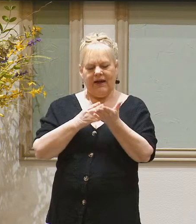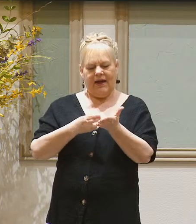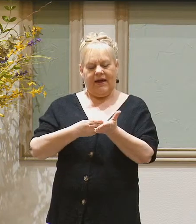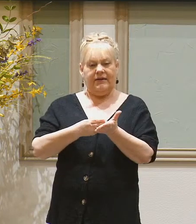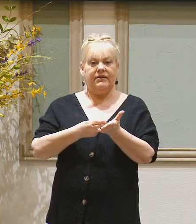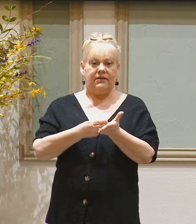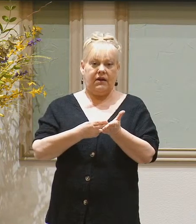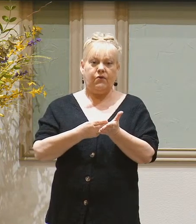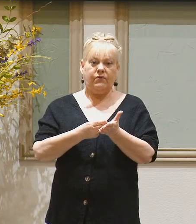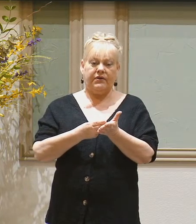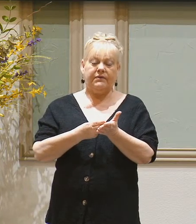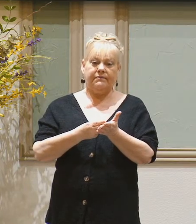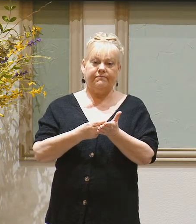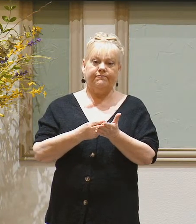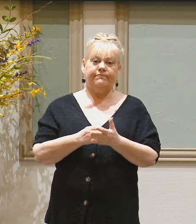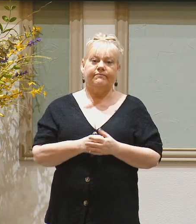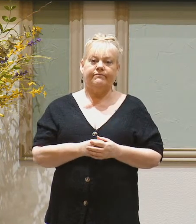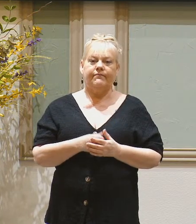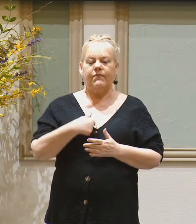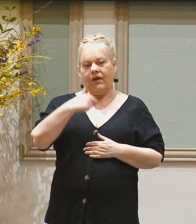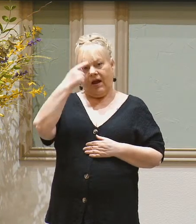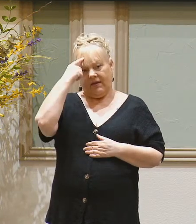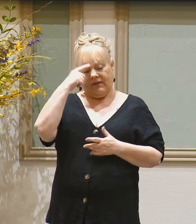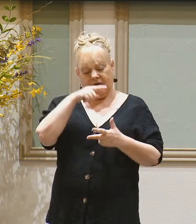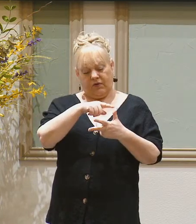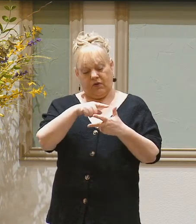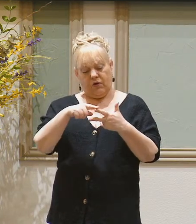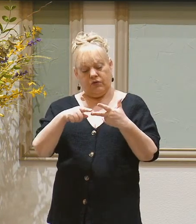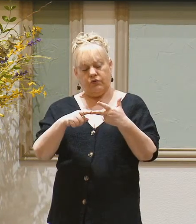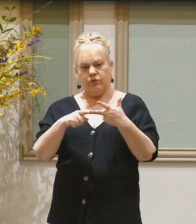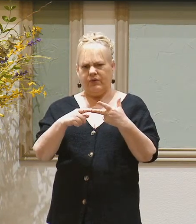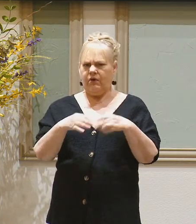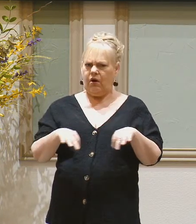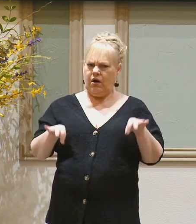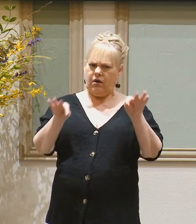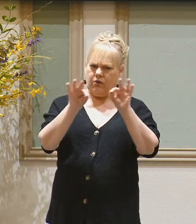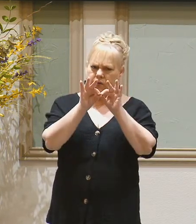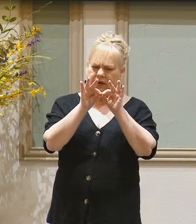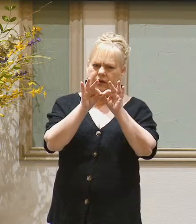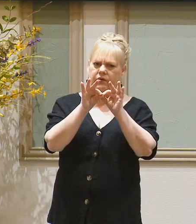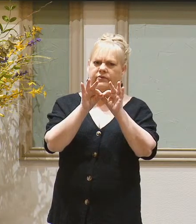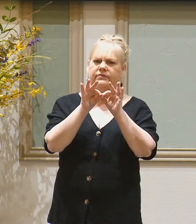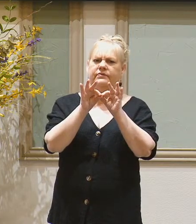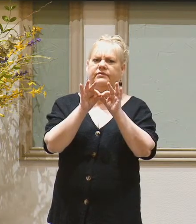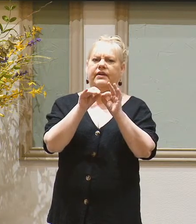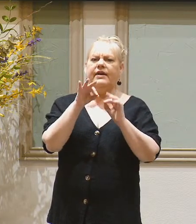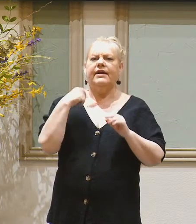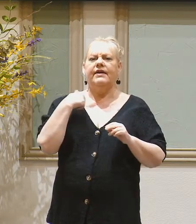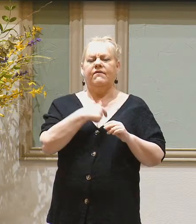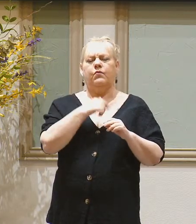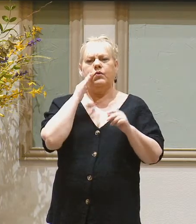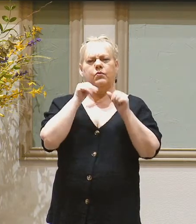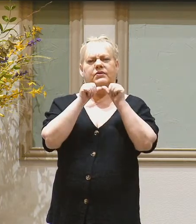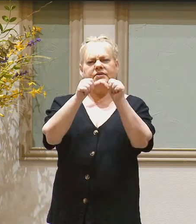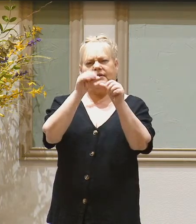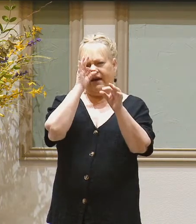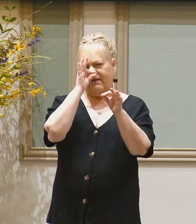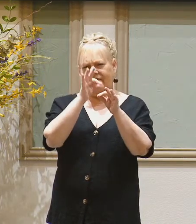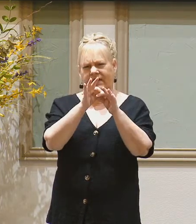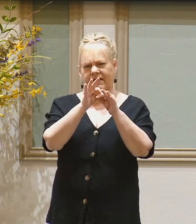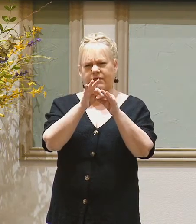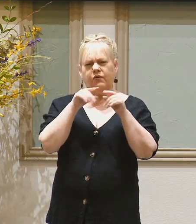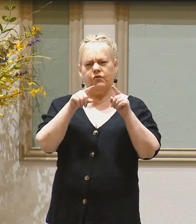integrity. And I think those three ingredients are critical if we're going to stay faithful in times